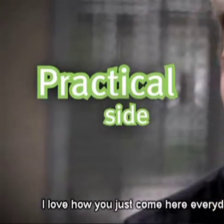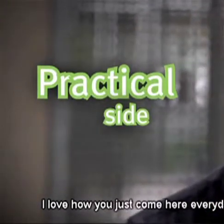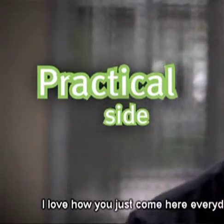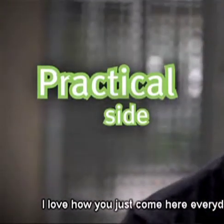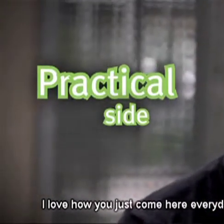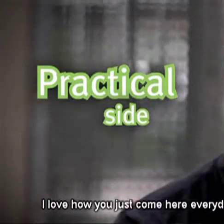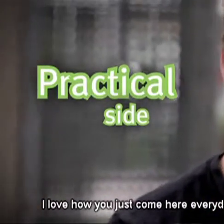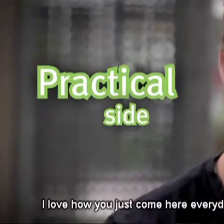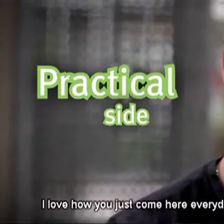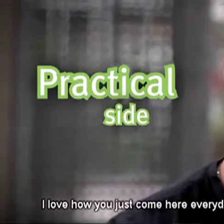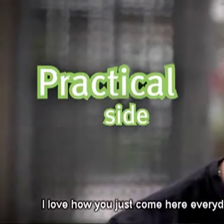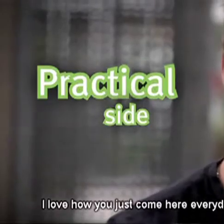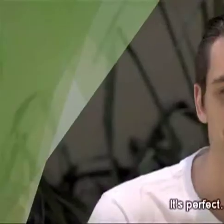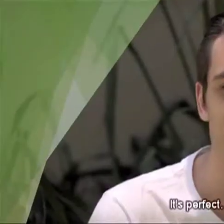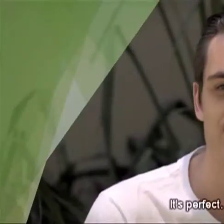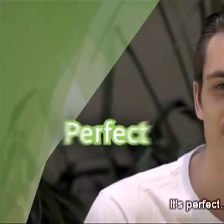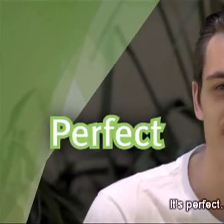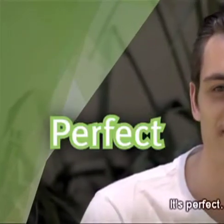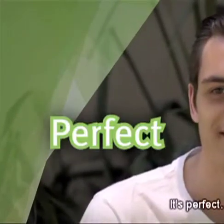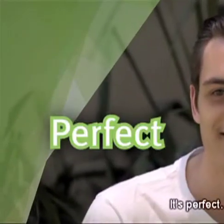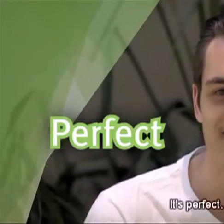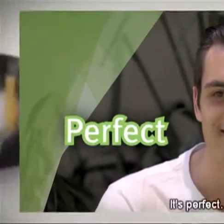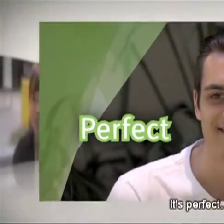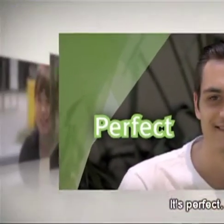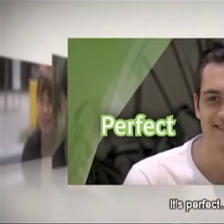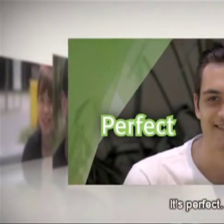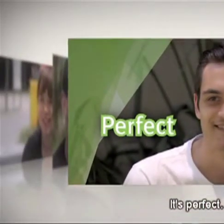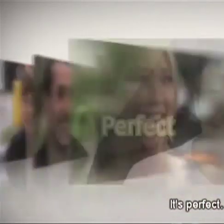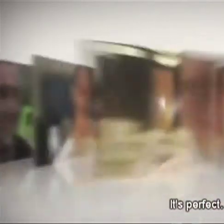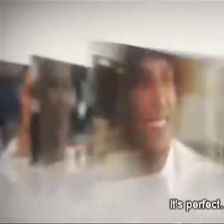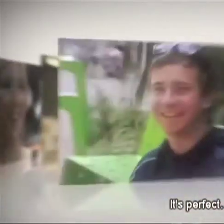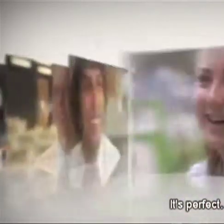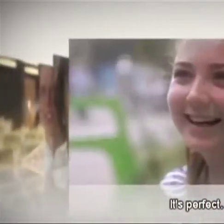every day and you get to do stuff. It's perfect.